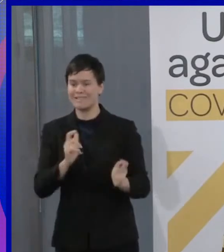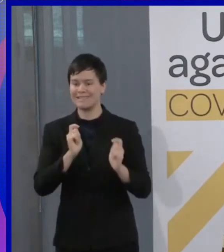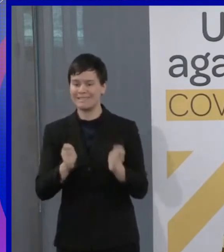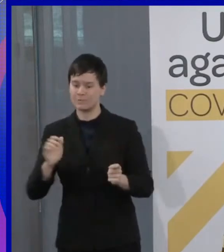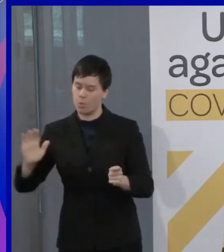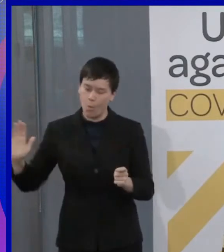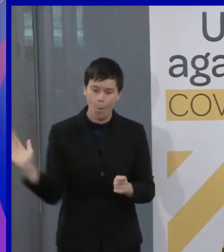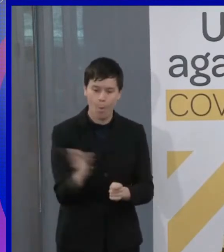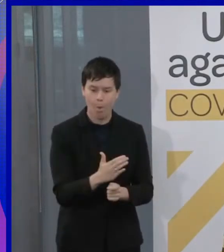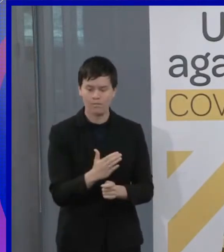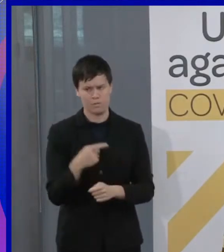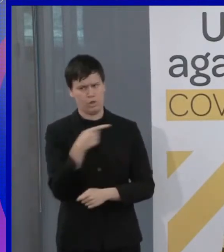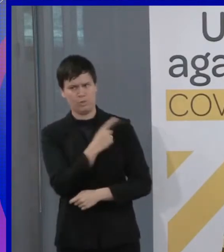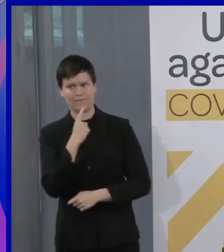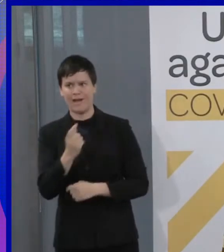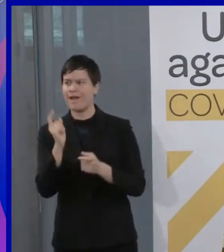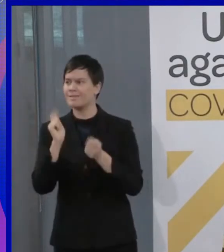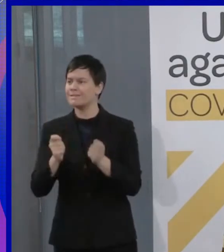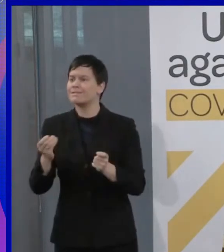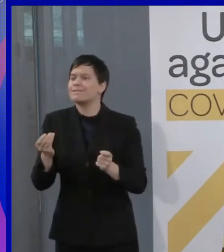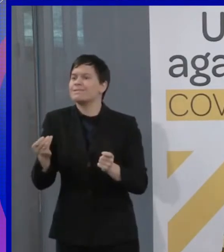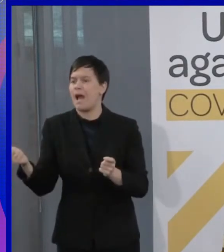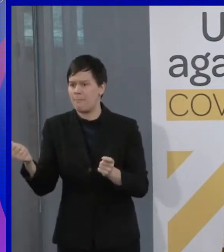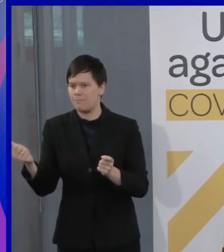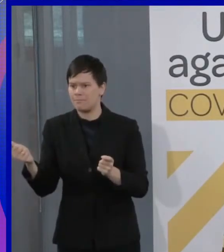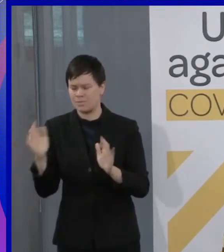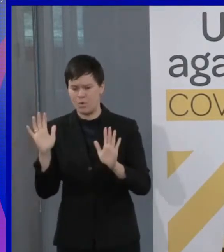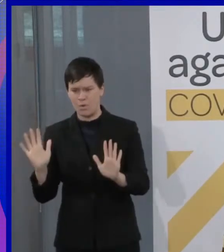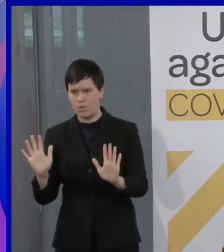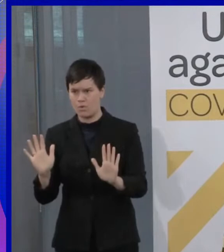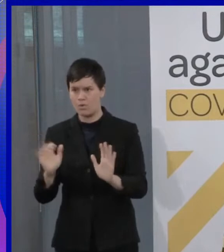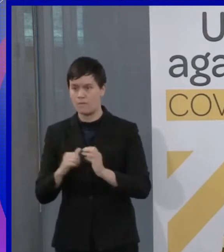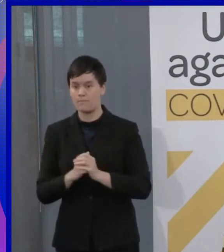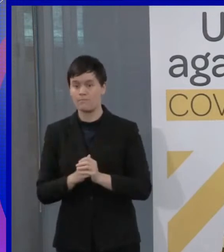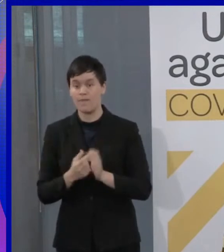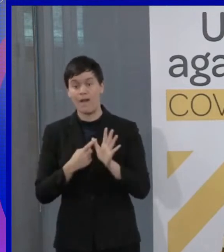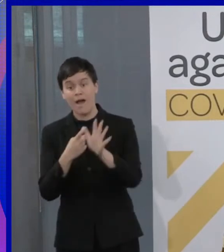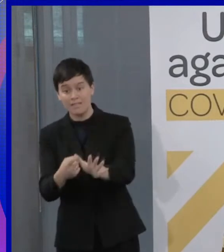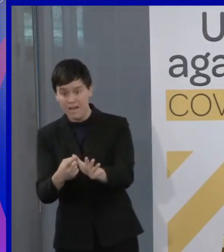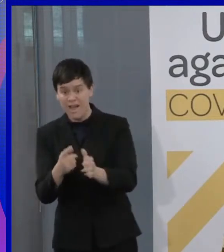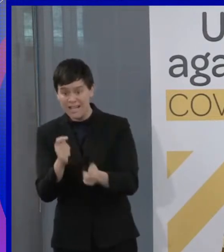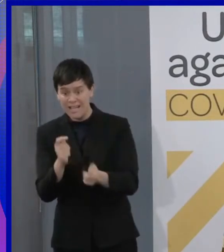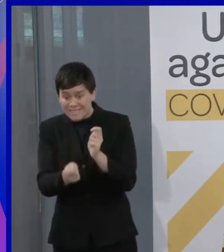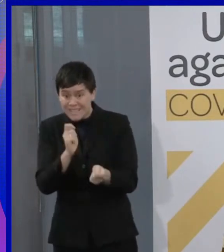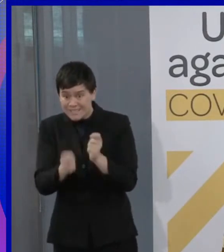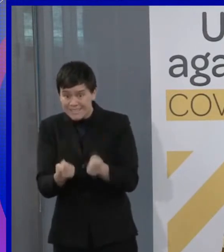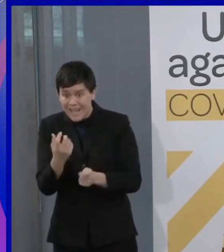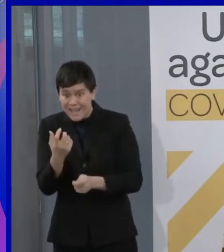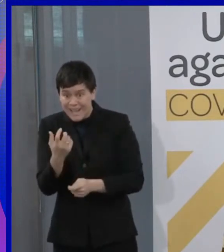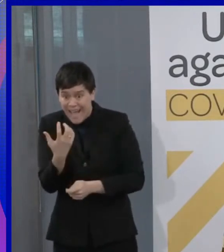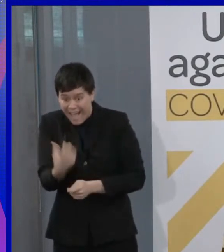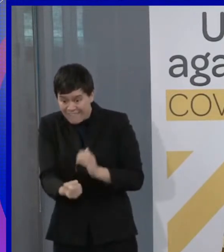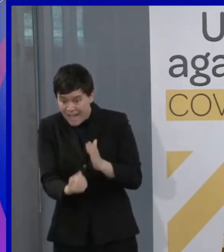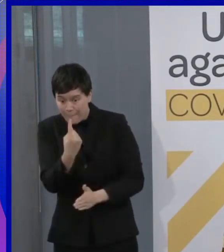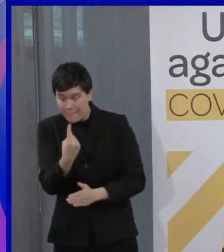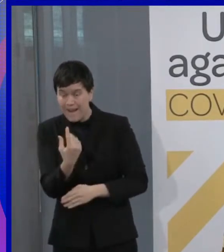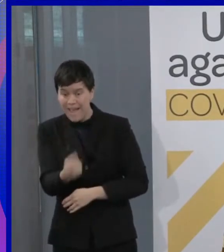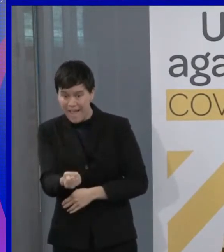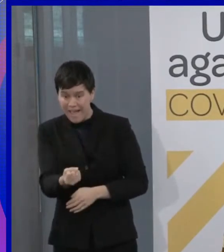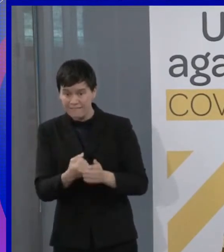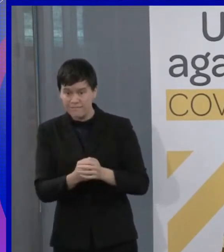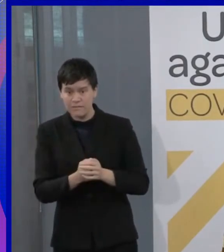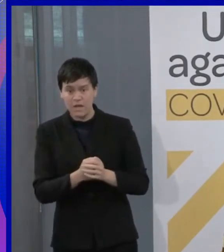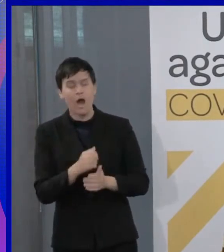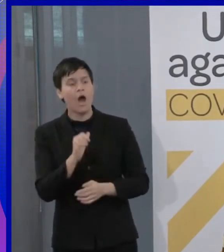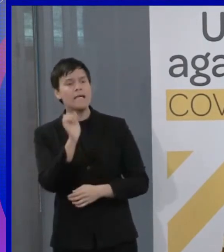already in place? Well, I'll just go back to the point I was making. There was testing happening in the facilities, absolutely. That's not in dispute. It's